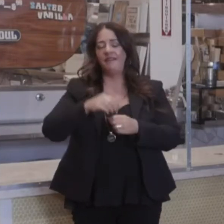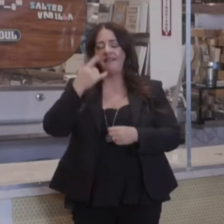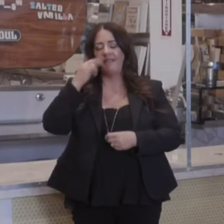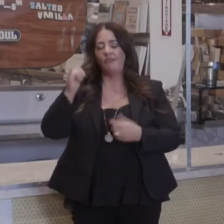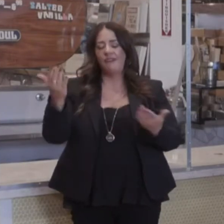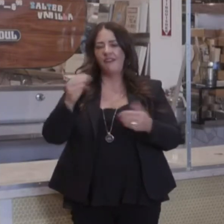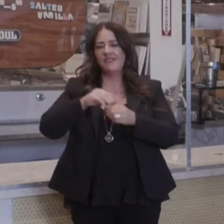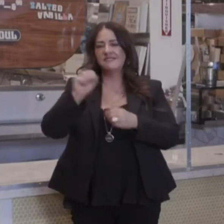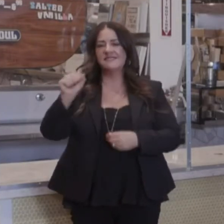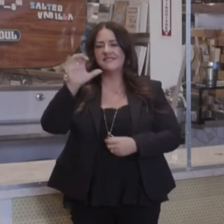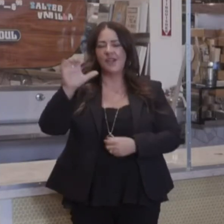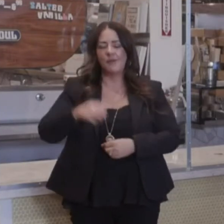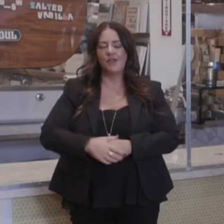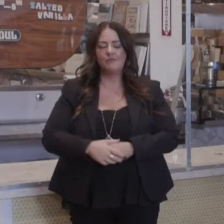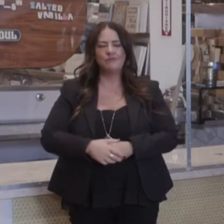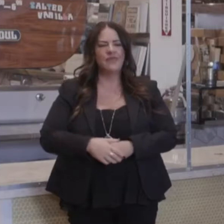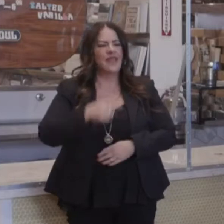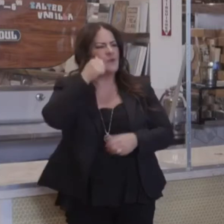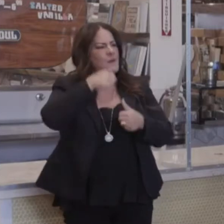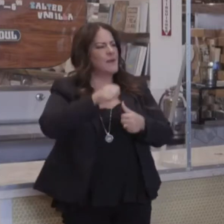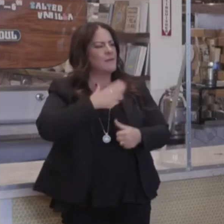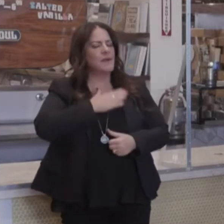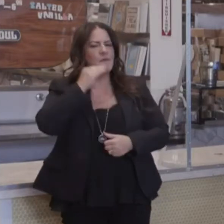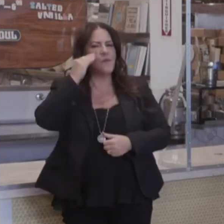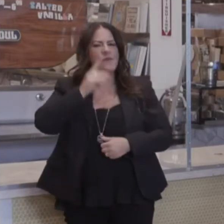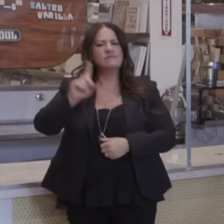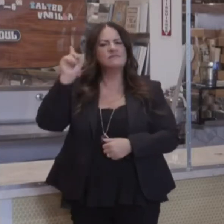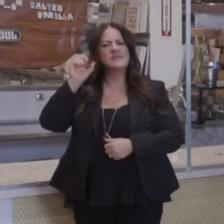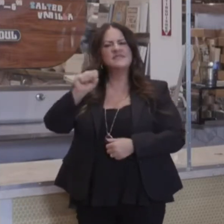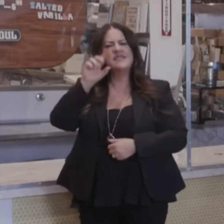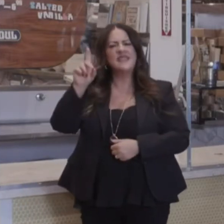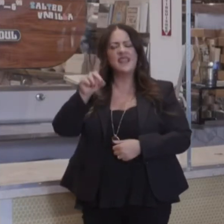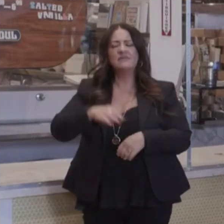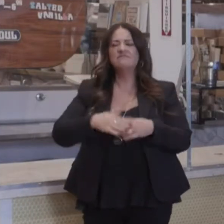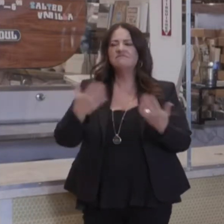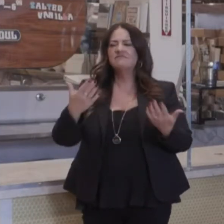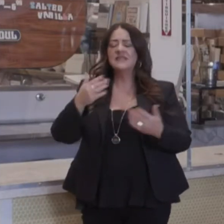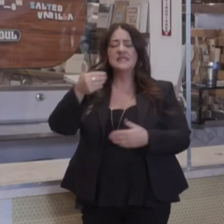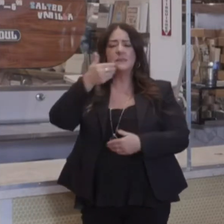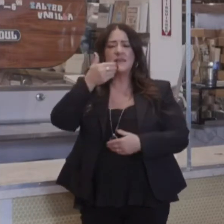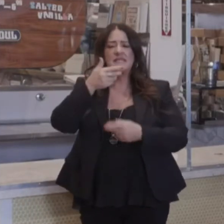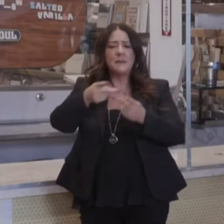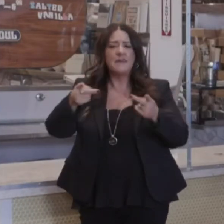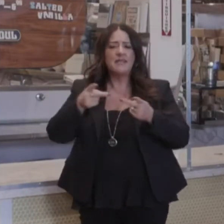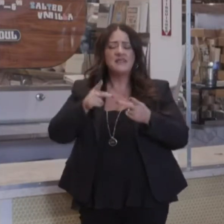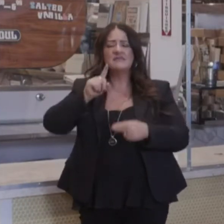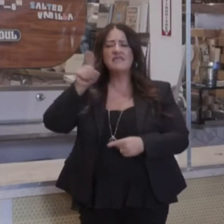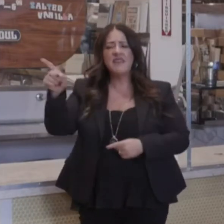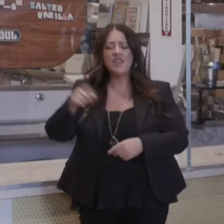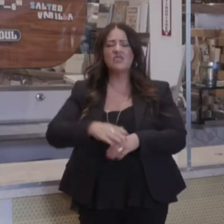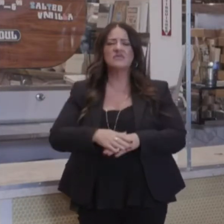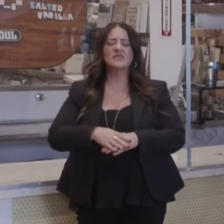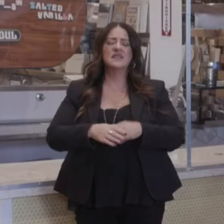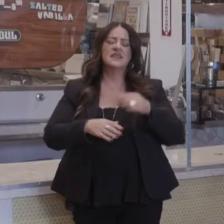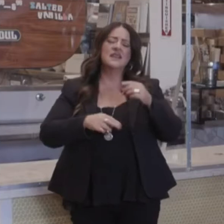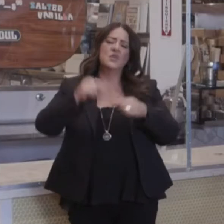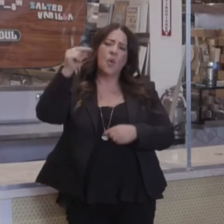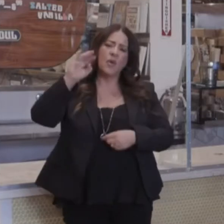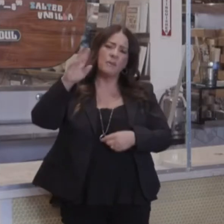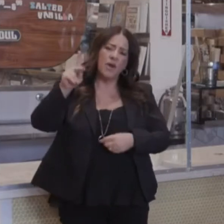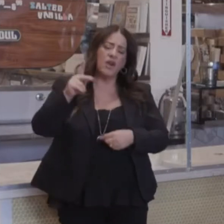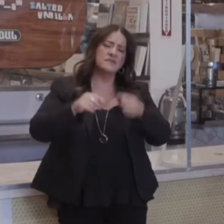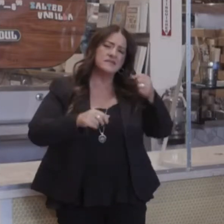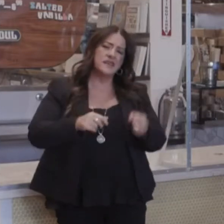small businesses back home in San Diego, like Venice Pizza in North Park, the Book Catapult in South Park, one of my